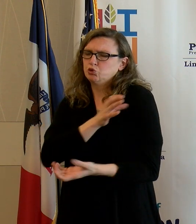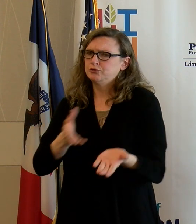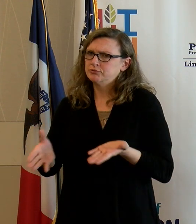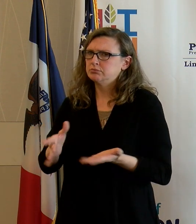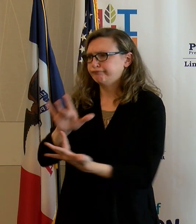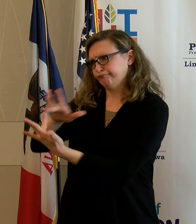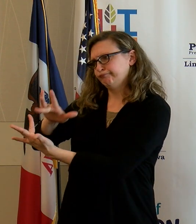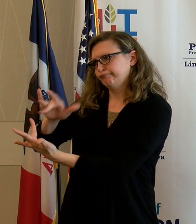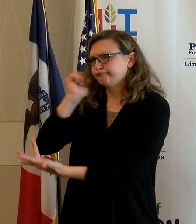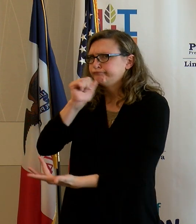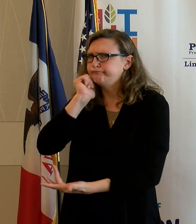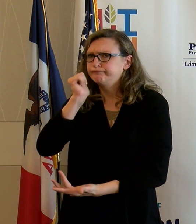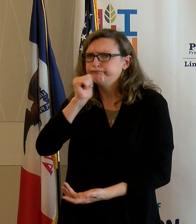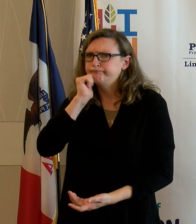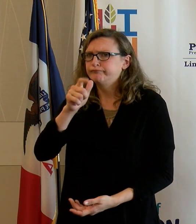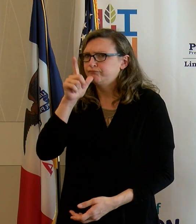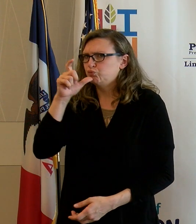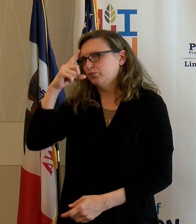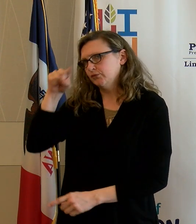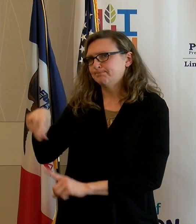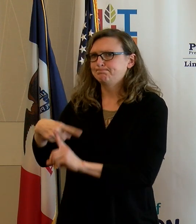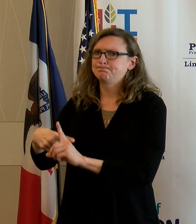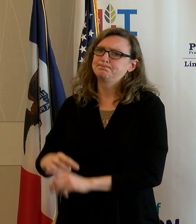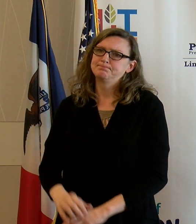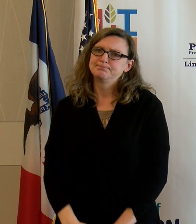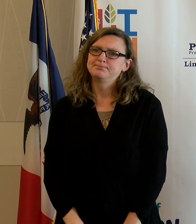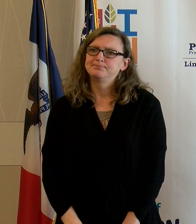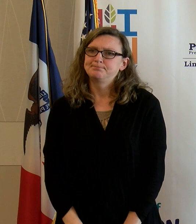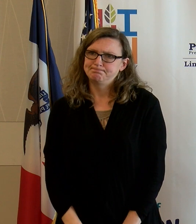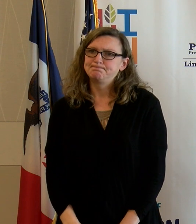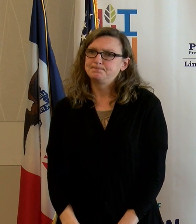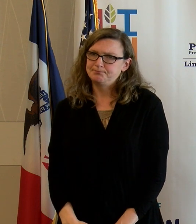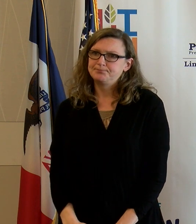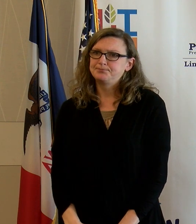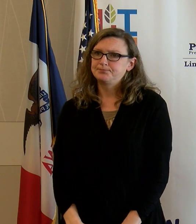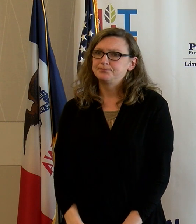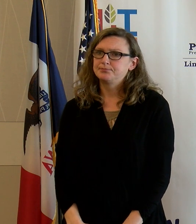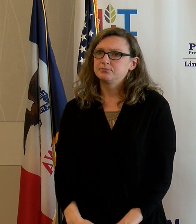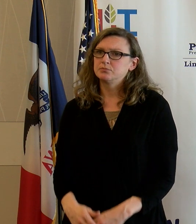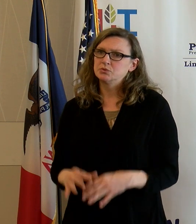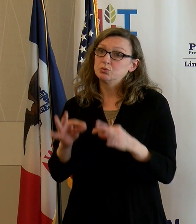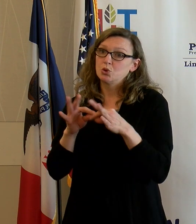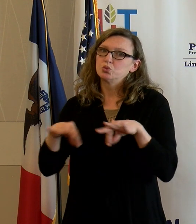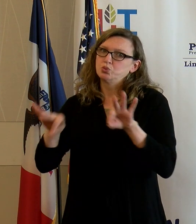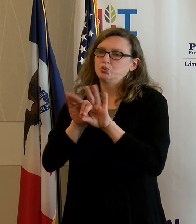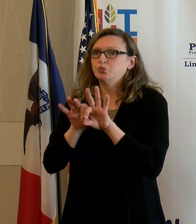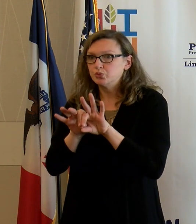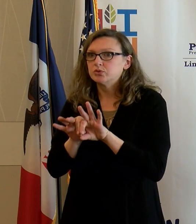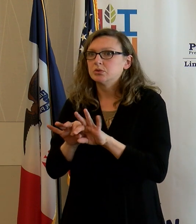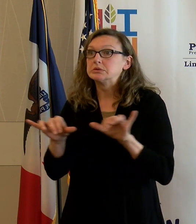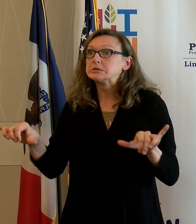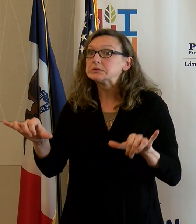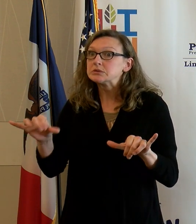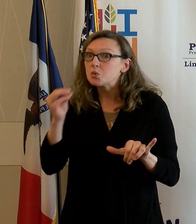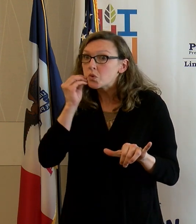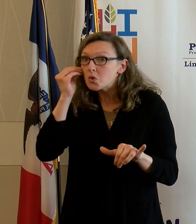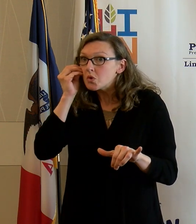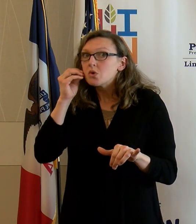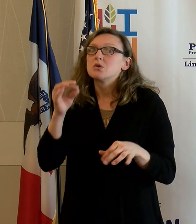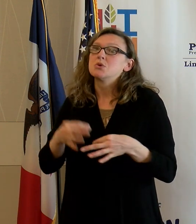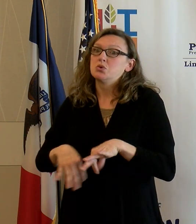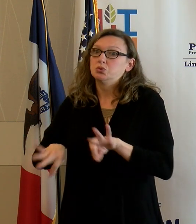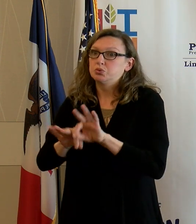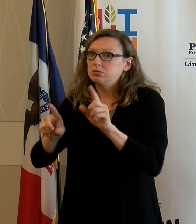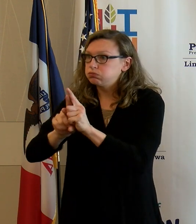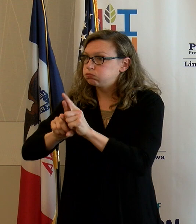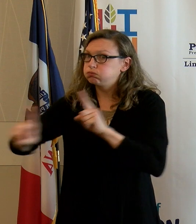spread person to person. That's why it's so important when we talk about staying at home. It's so that we're not spreading this virus